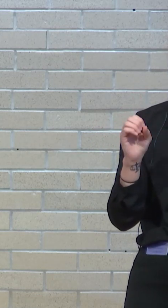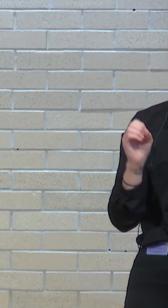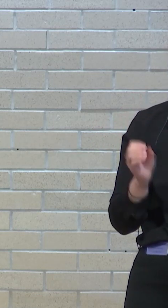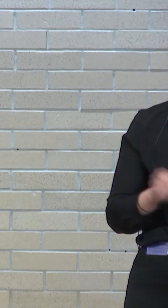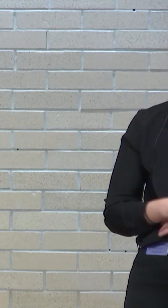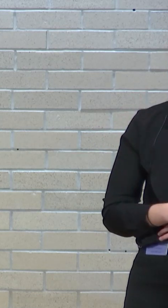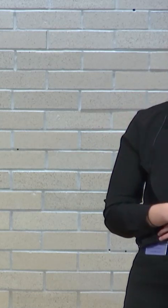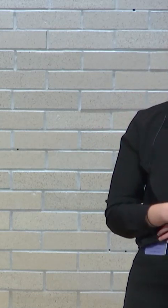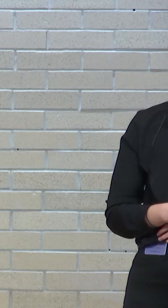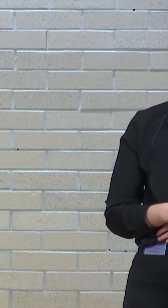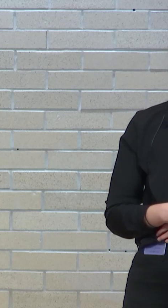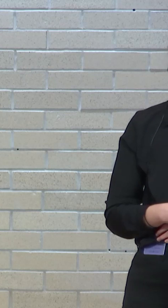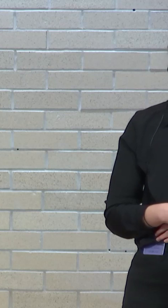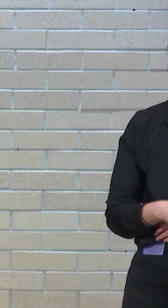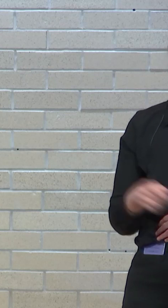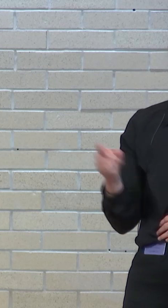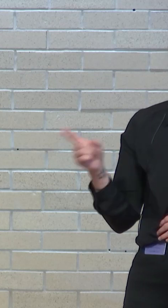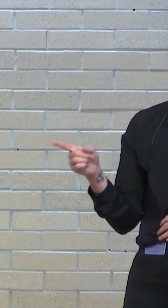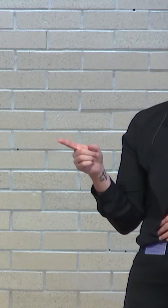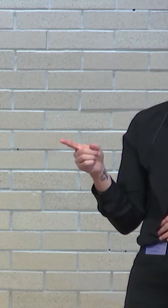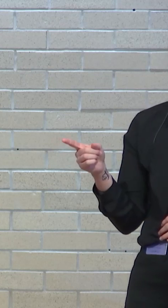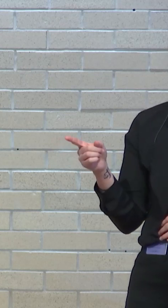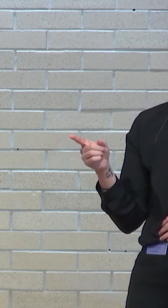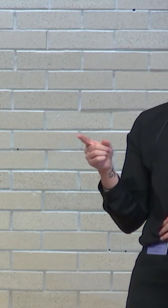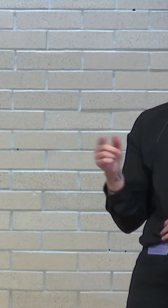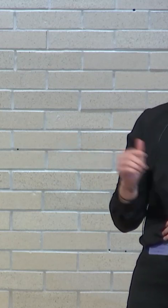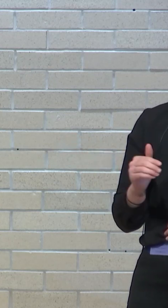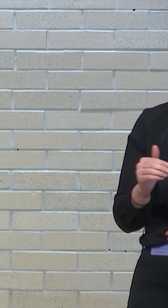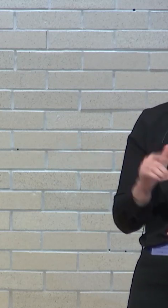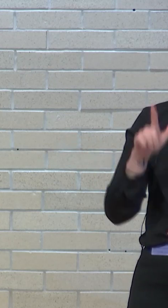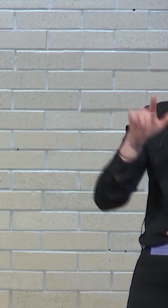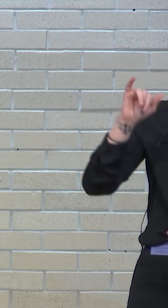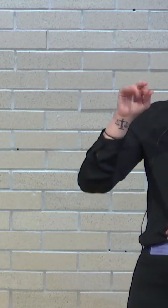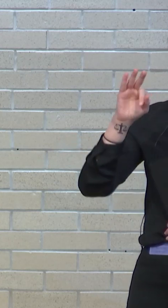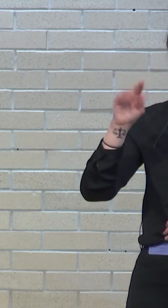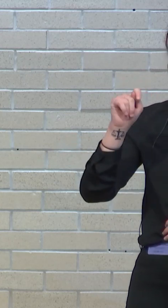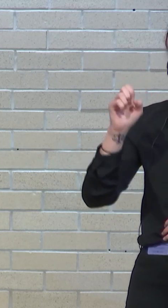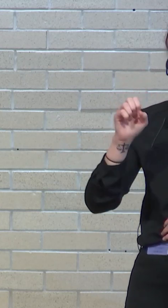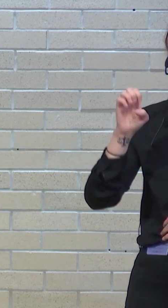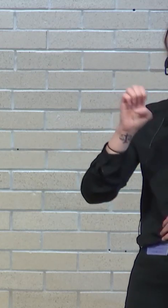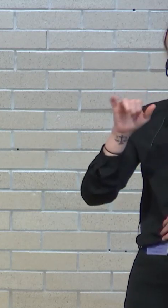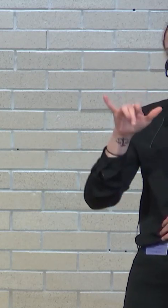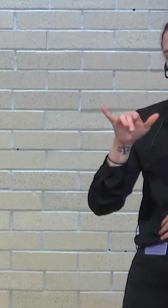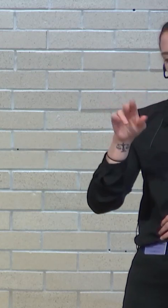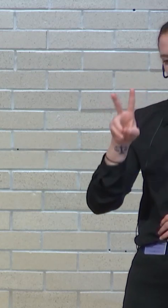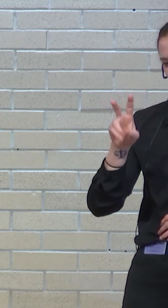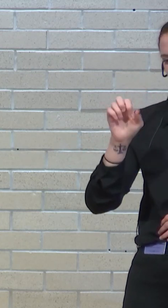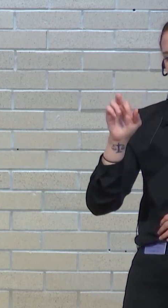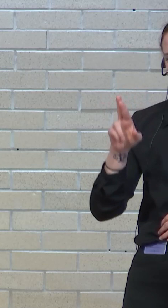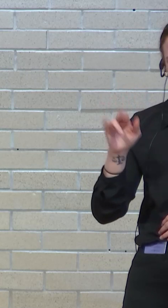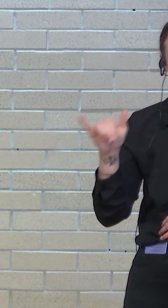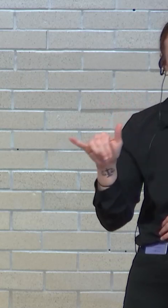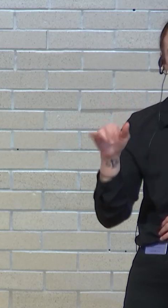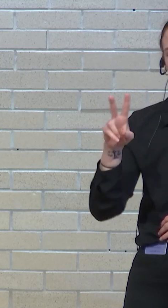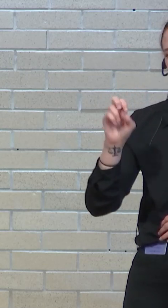to play a rendition of Lift Every Voice and Sing, which I feel like is very applicable. So again,